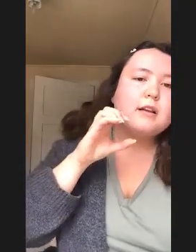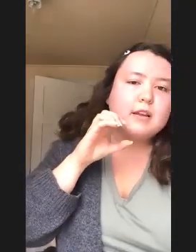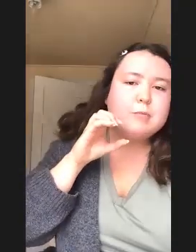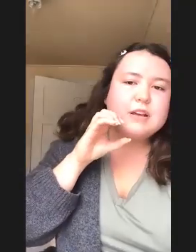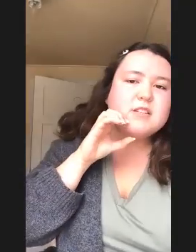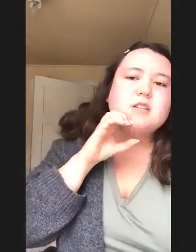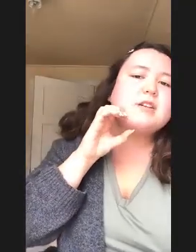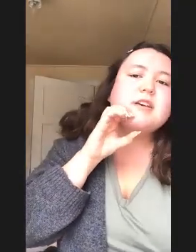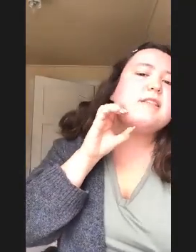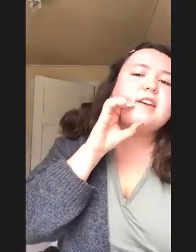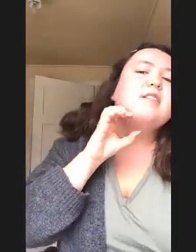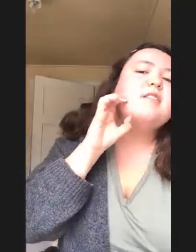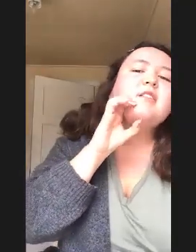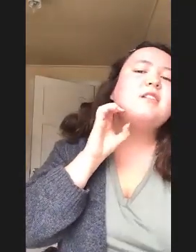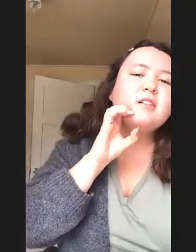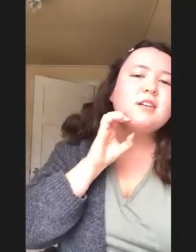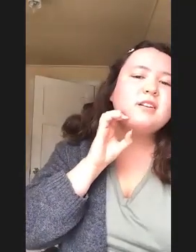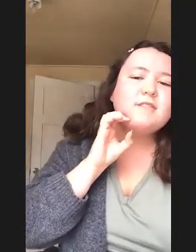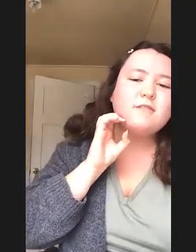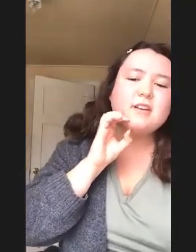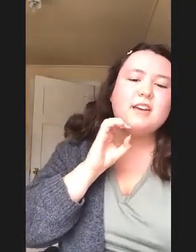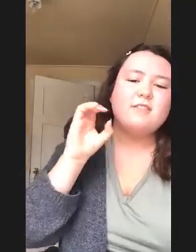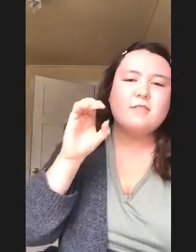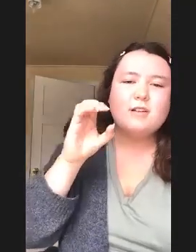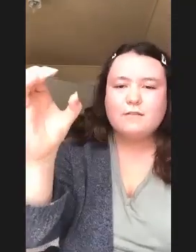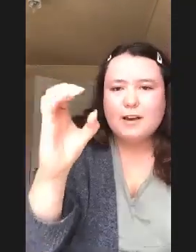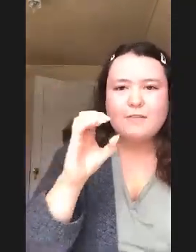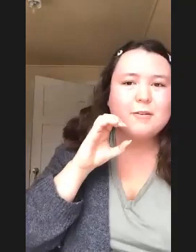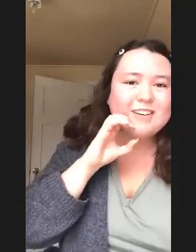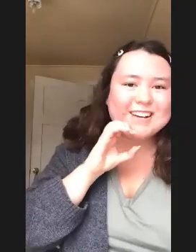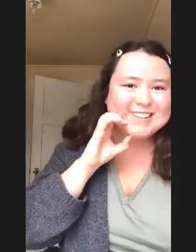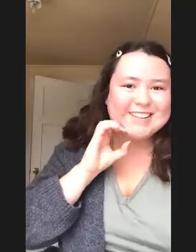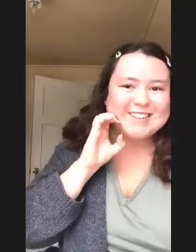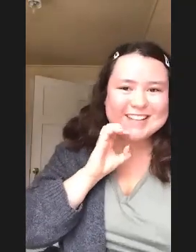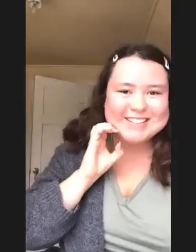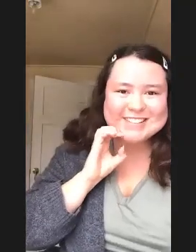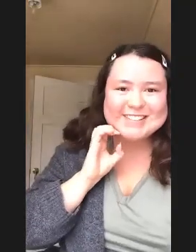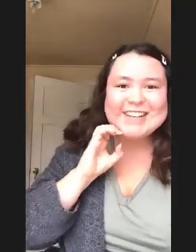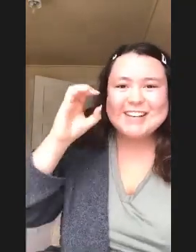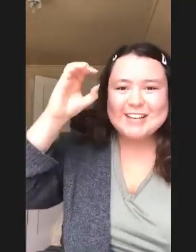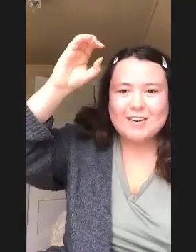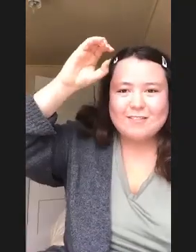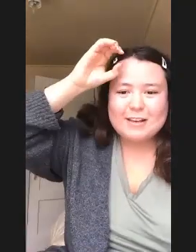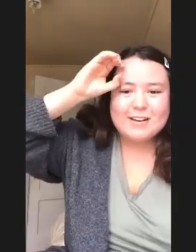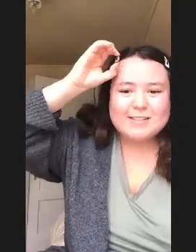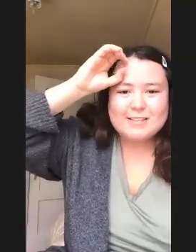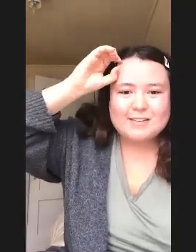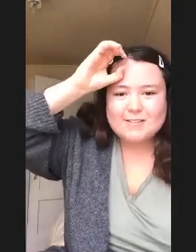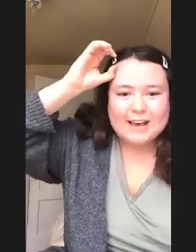then you bring it to your cheek, and then, you know, if you have a female cousin, you do this. If you have a male cousin, you do that.